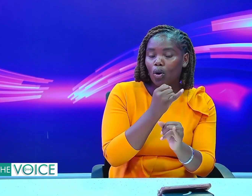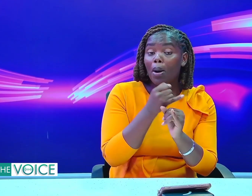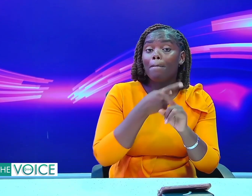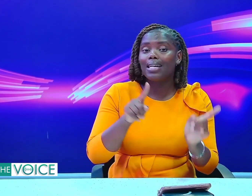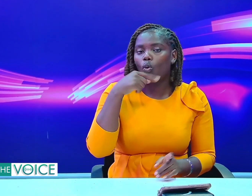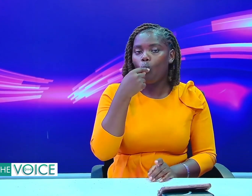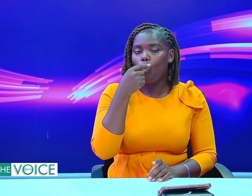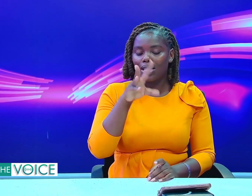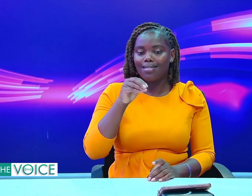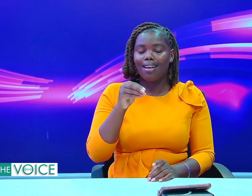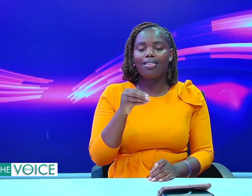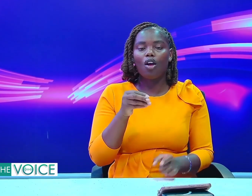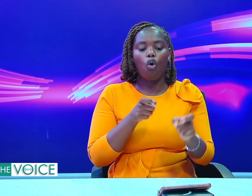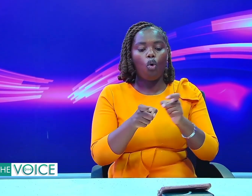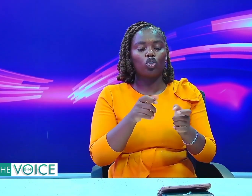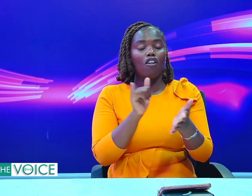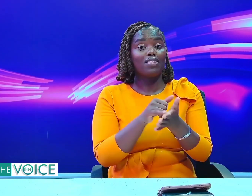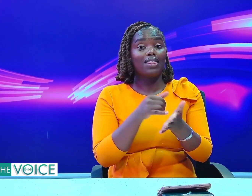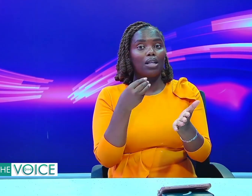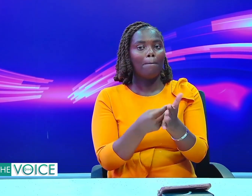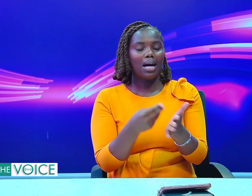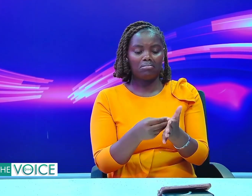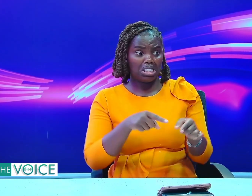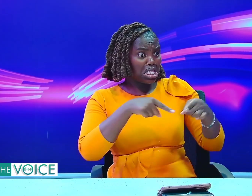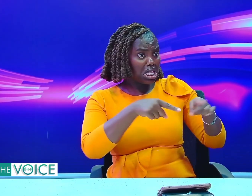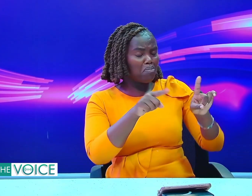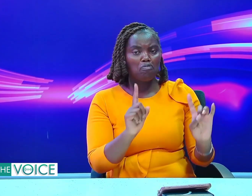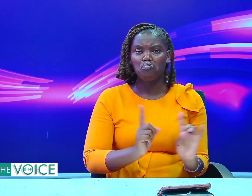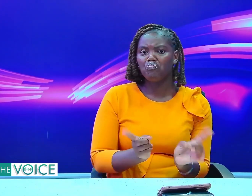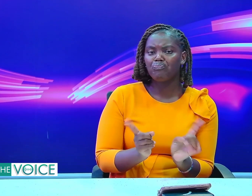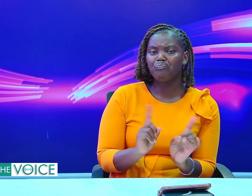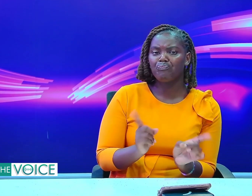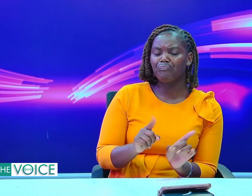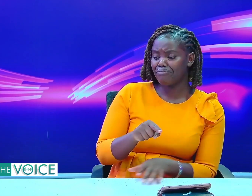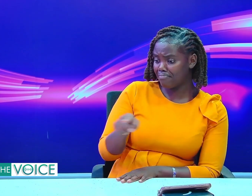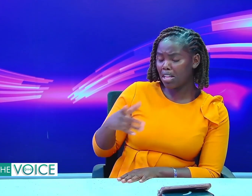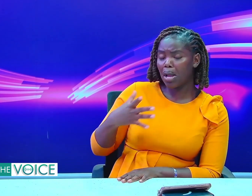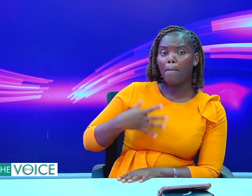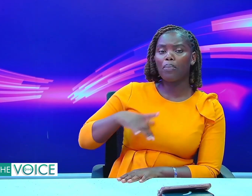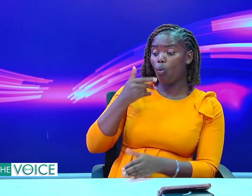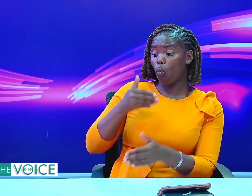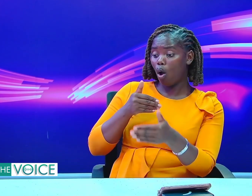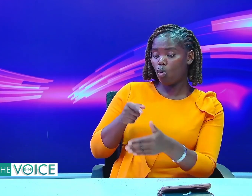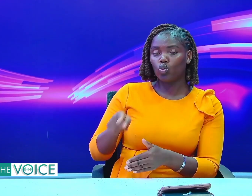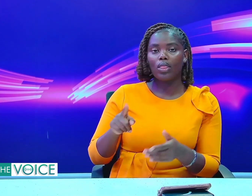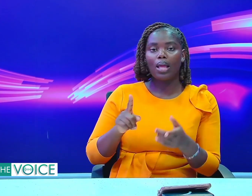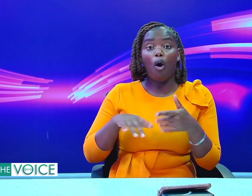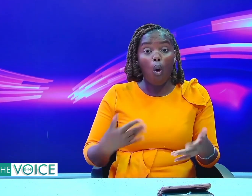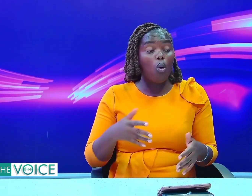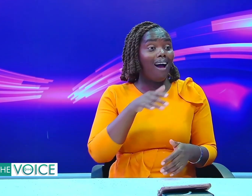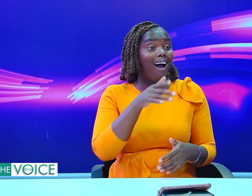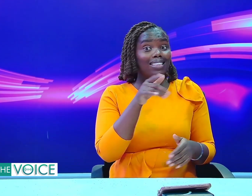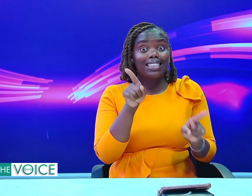or something. And then another instance is you're going to work, the person with disability is going to work, but their caregivers are